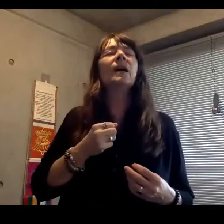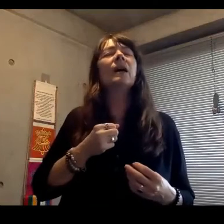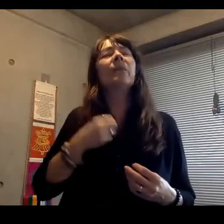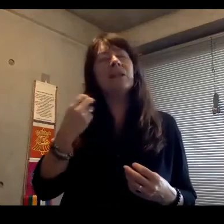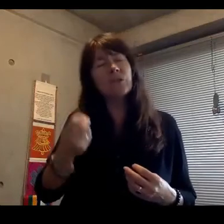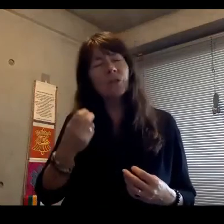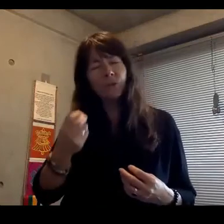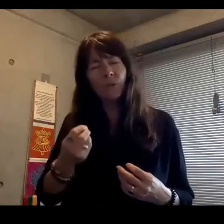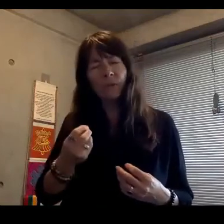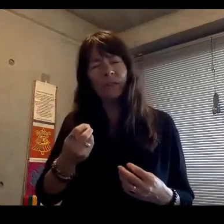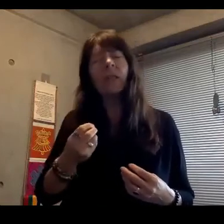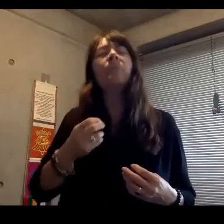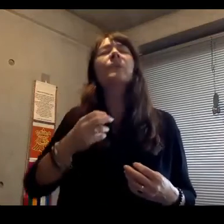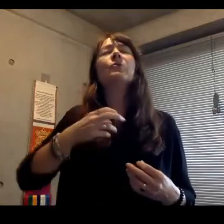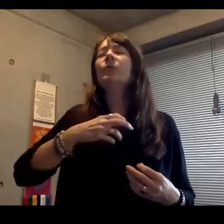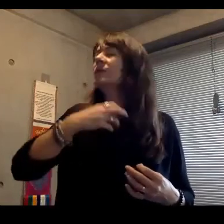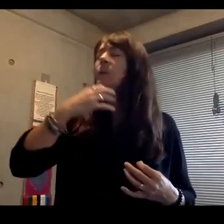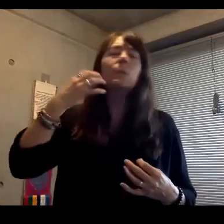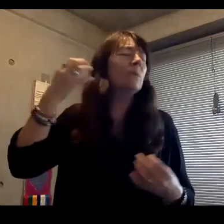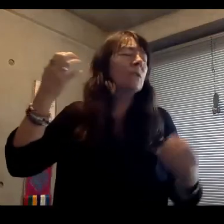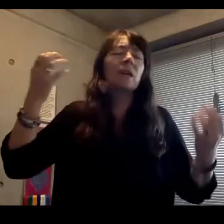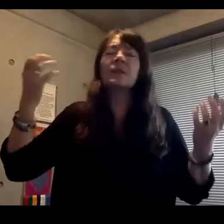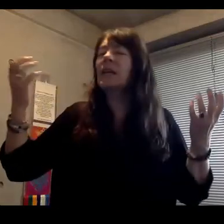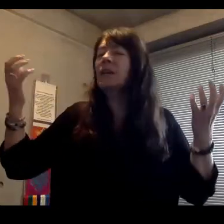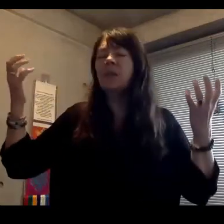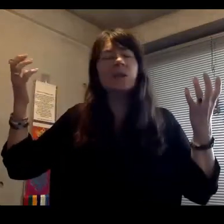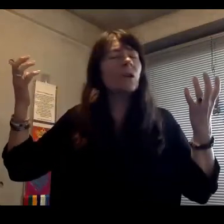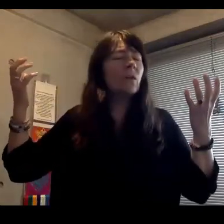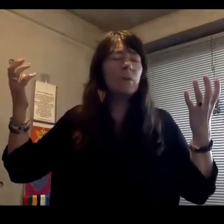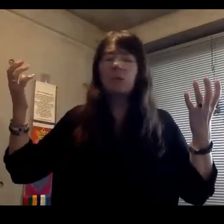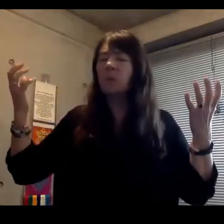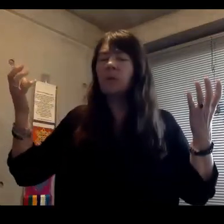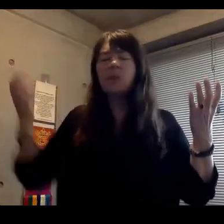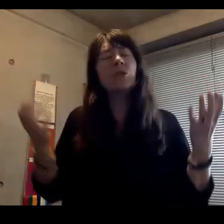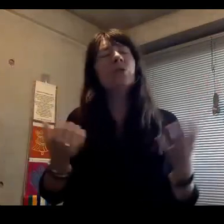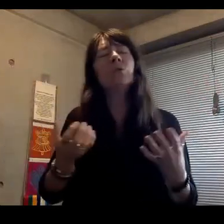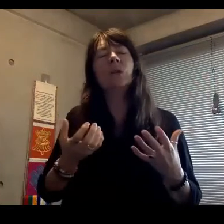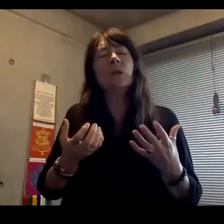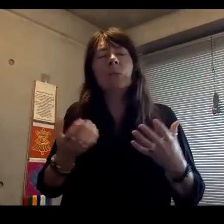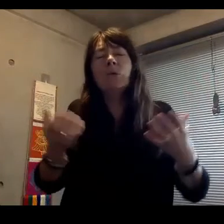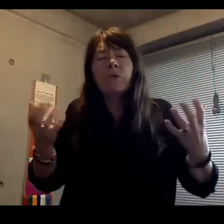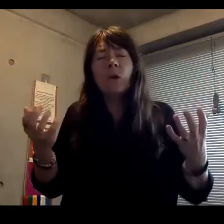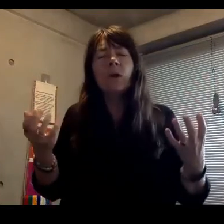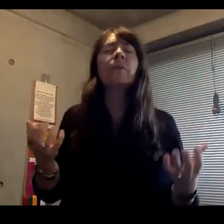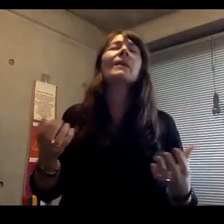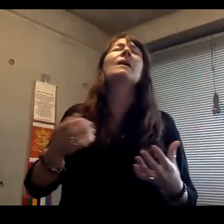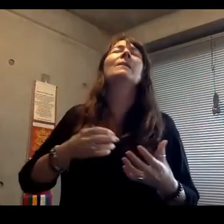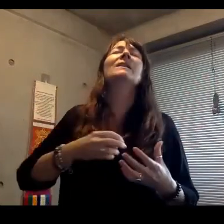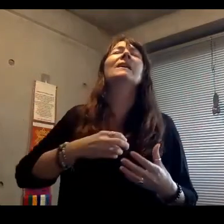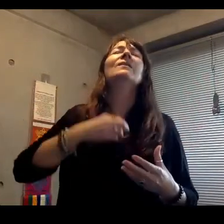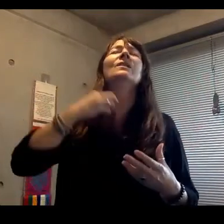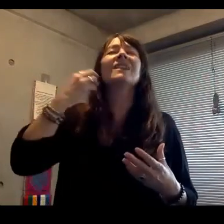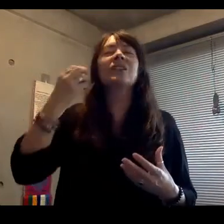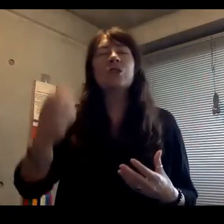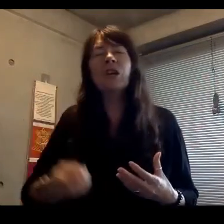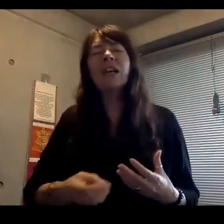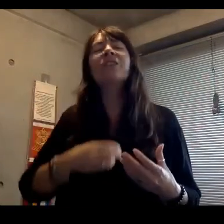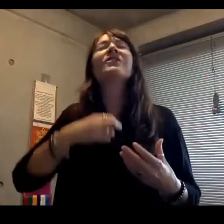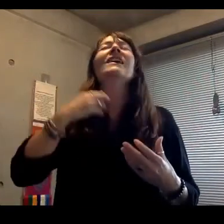but that is the truth of it. The truth is we will discuss anything at all that you wish to put forth, but in